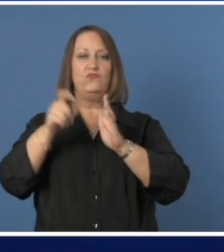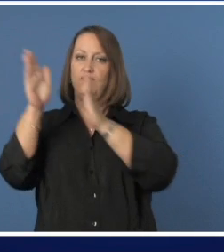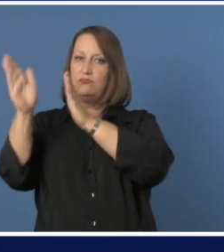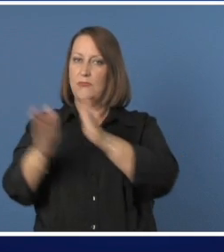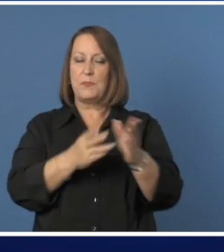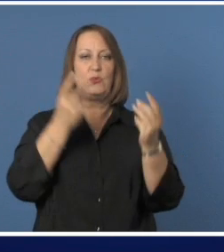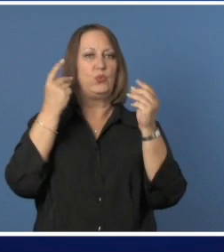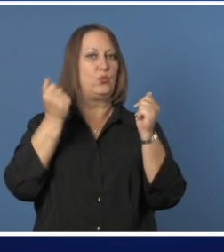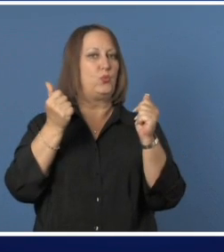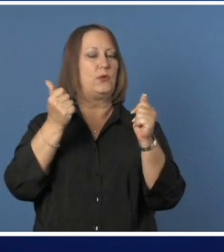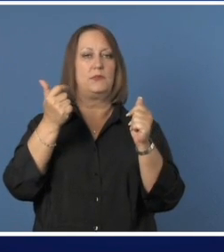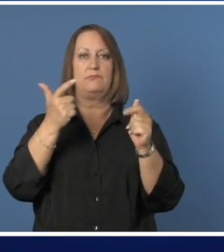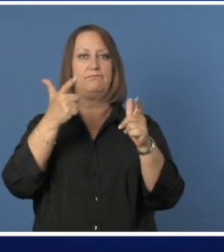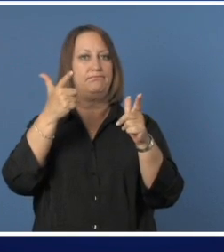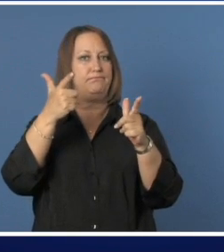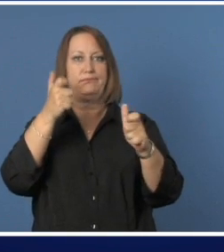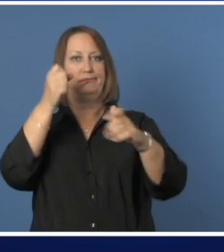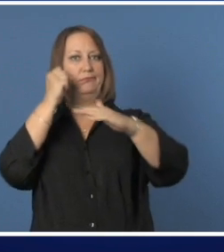immediately